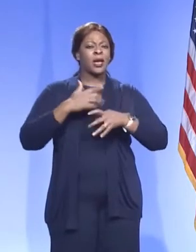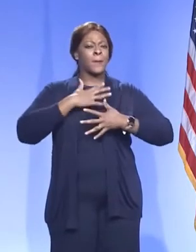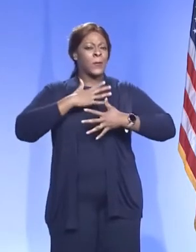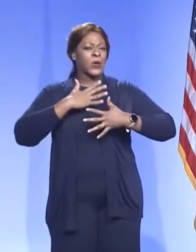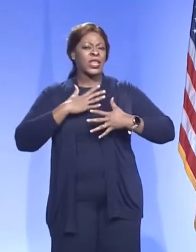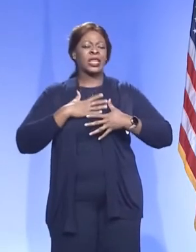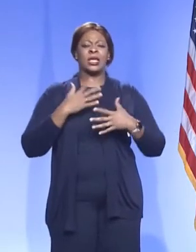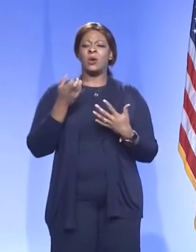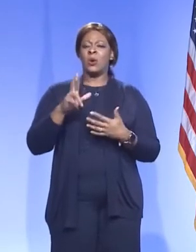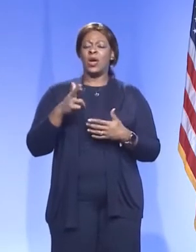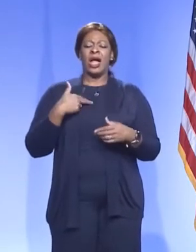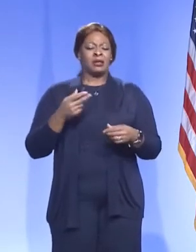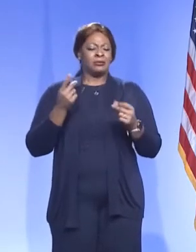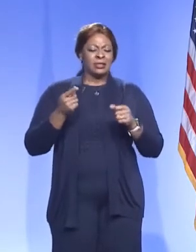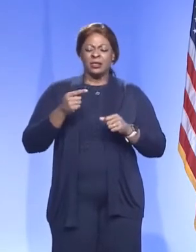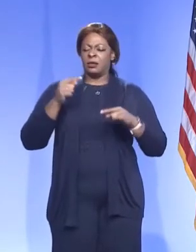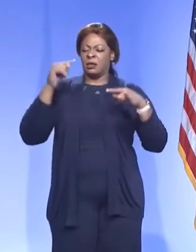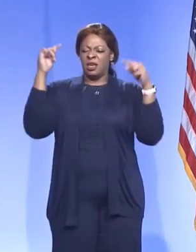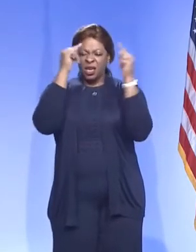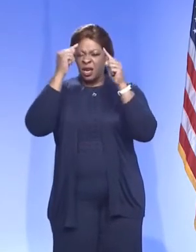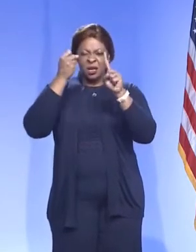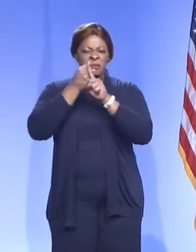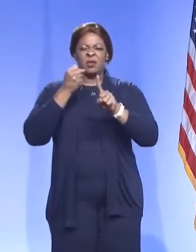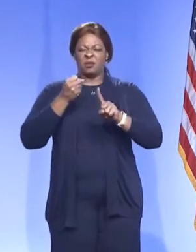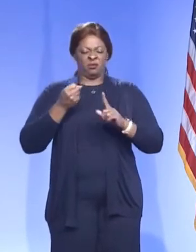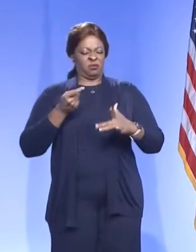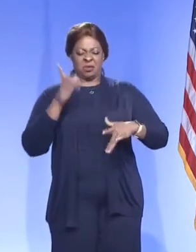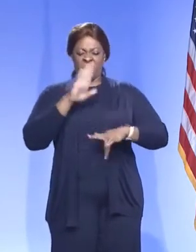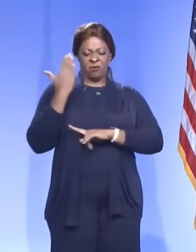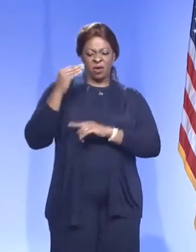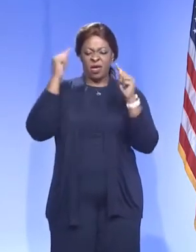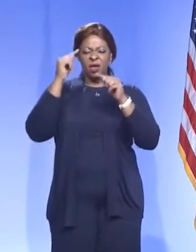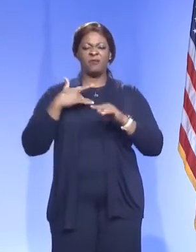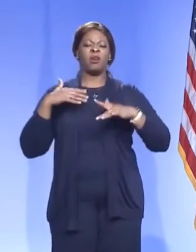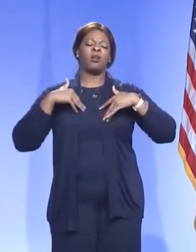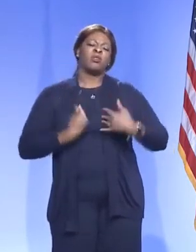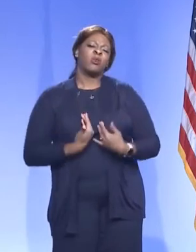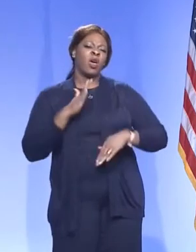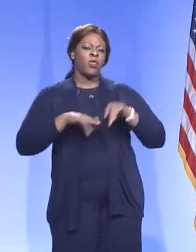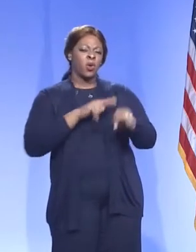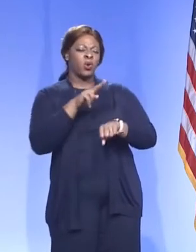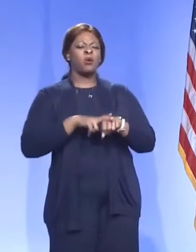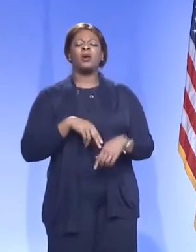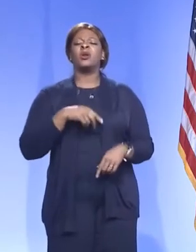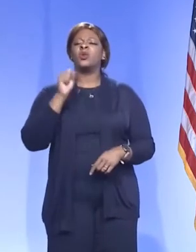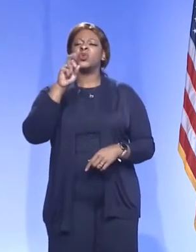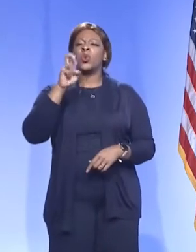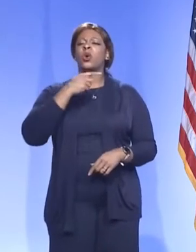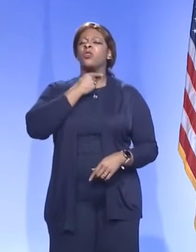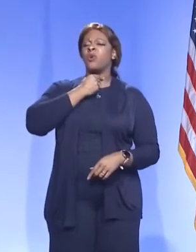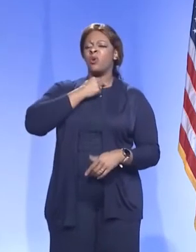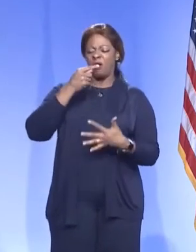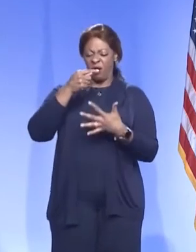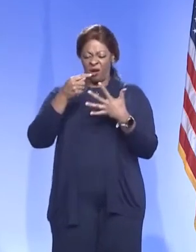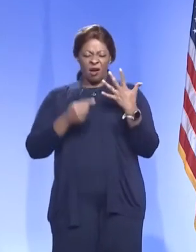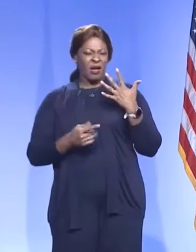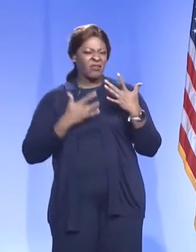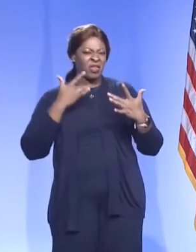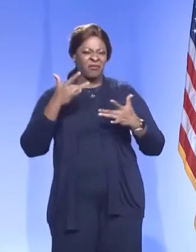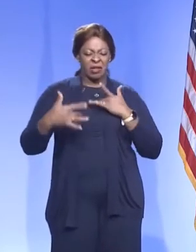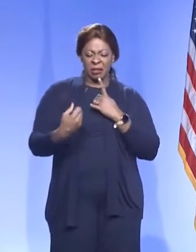the major risk we face is complacency or fatigue with COVID. And as far as